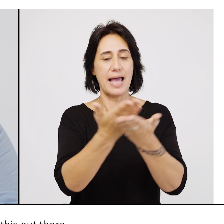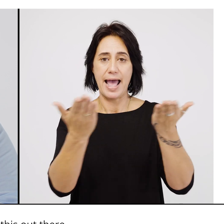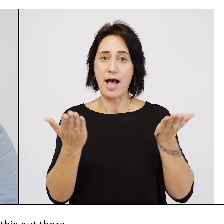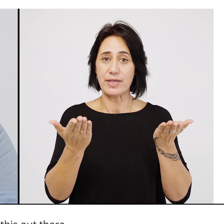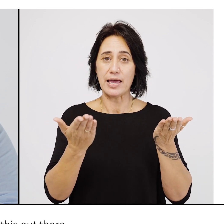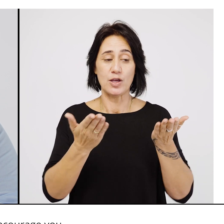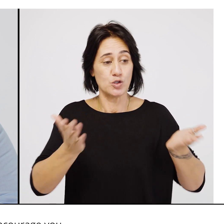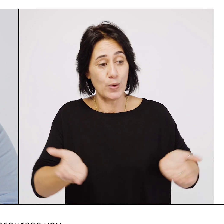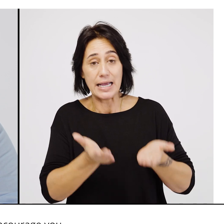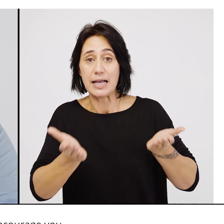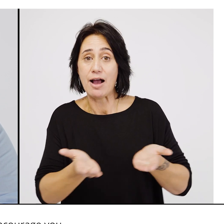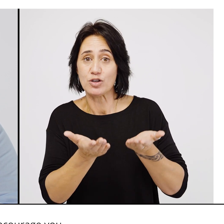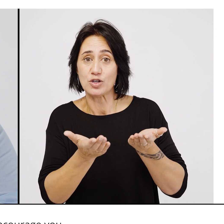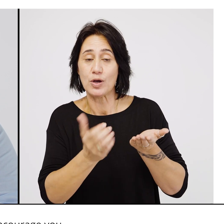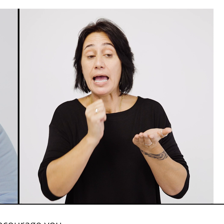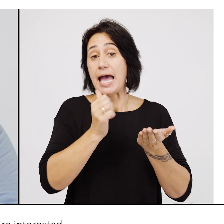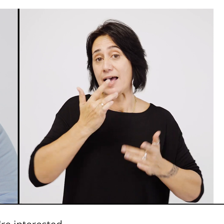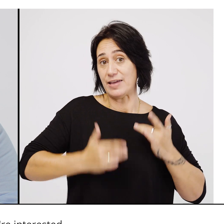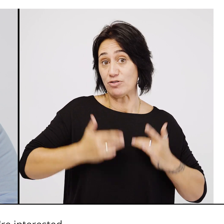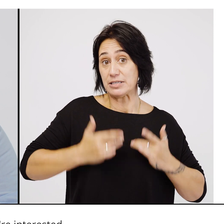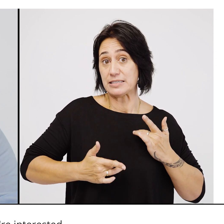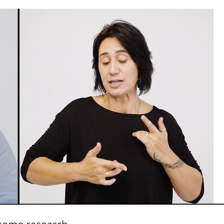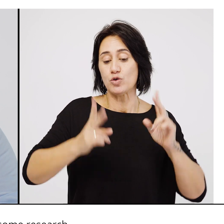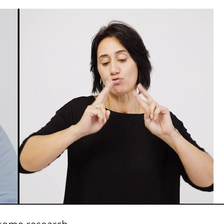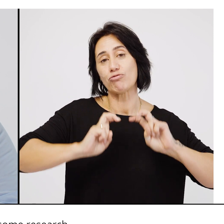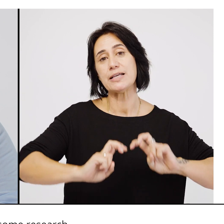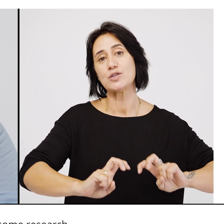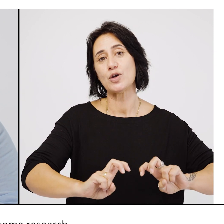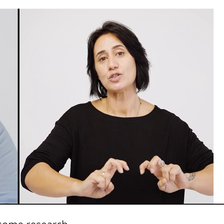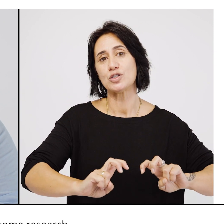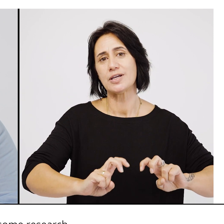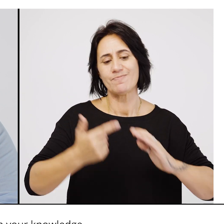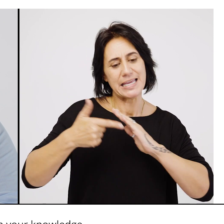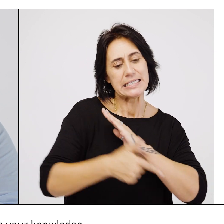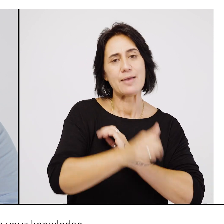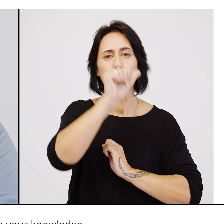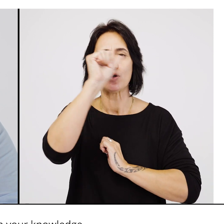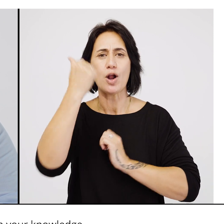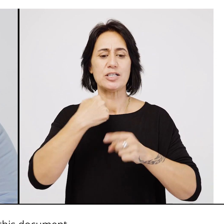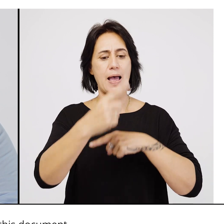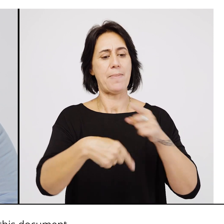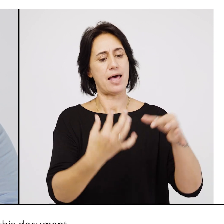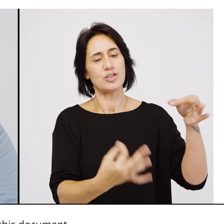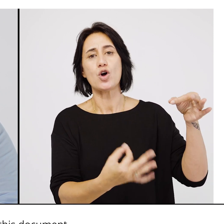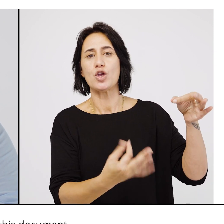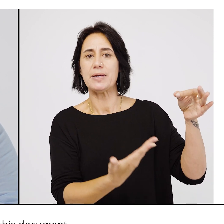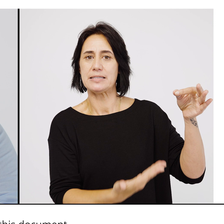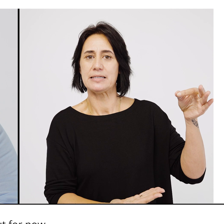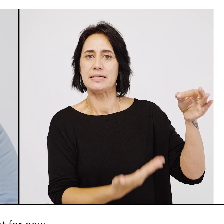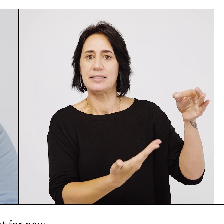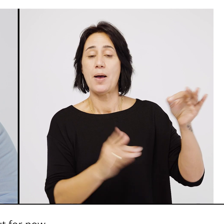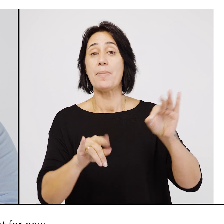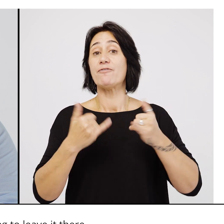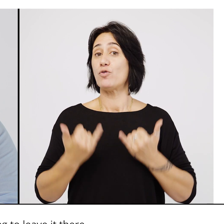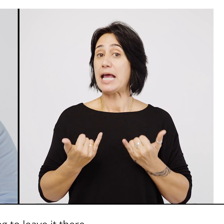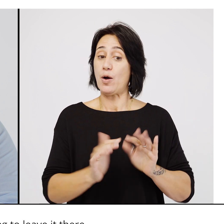about this out there. We encourage you, if you're interested, to do some research to deepen your knowledge about this document.